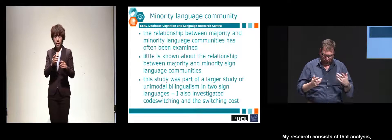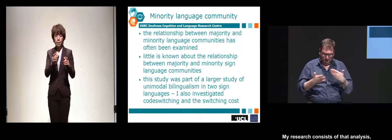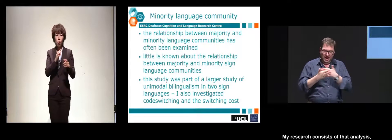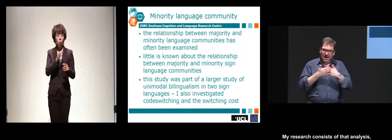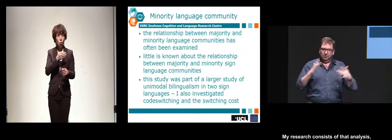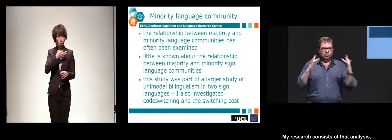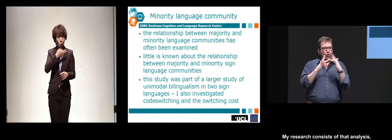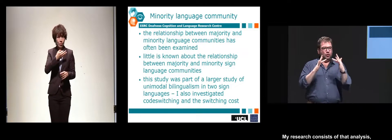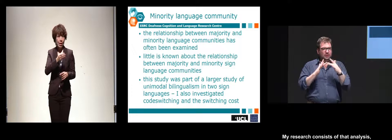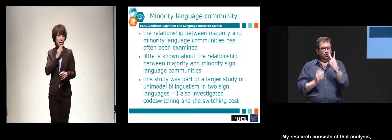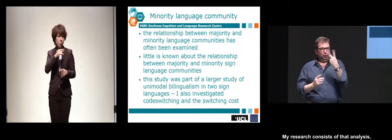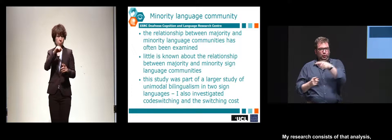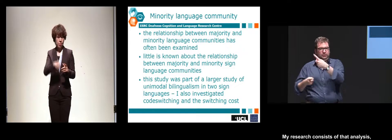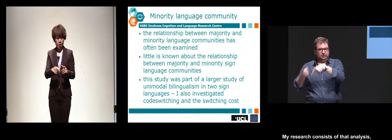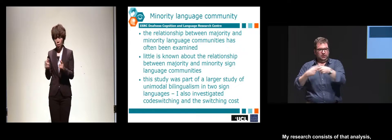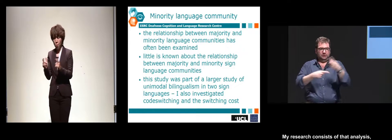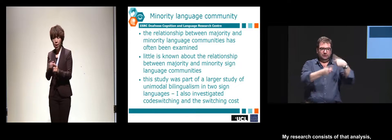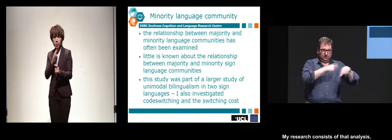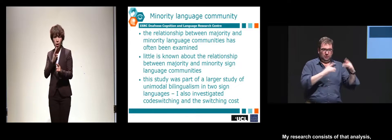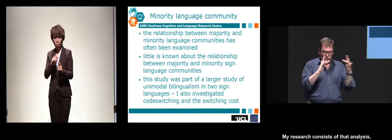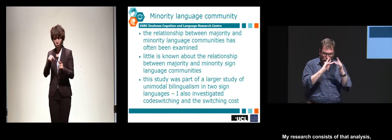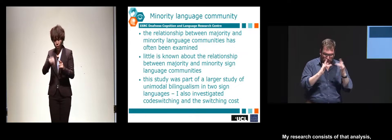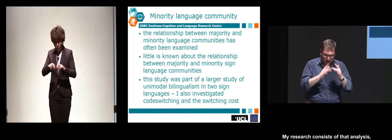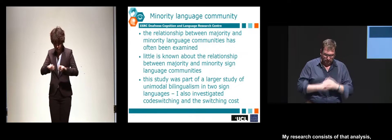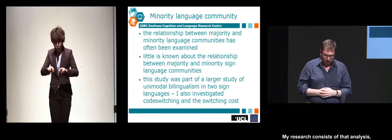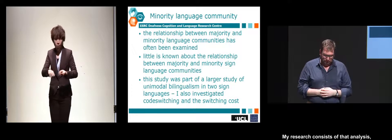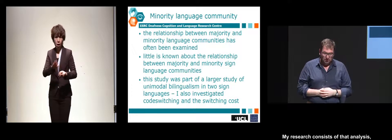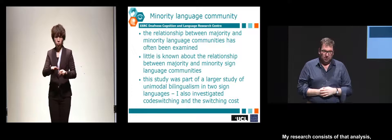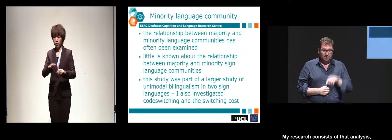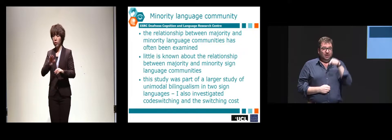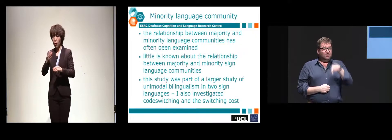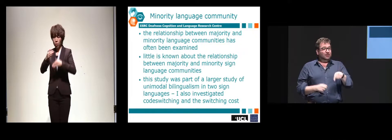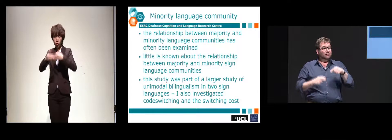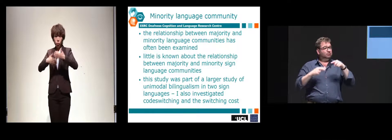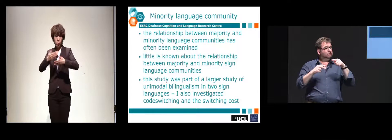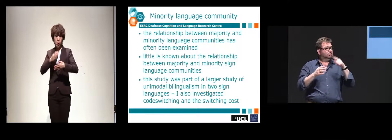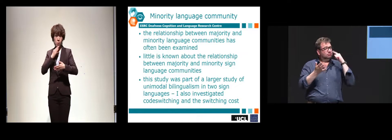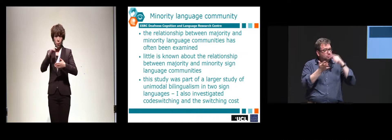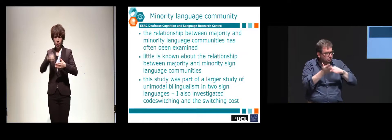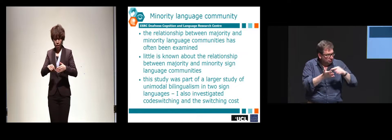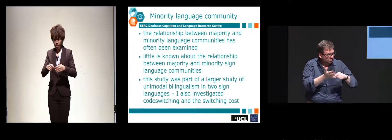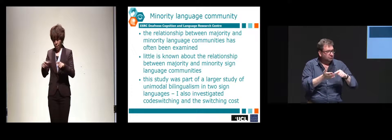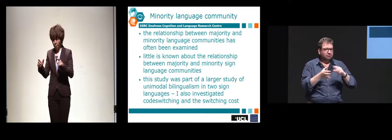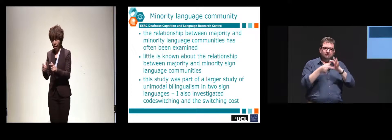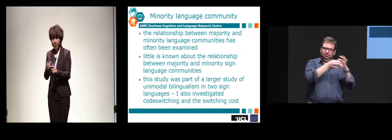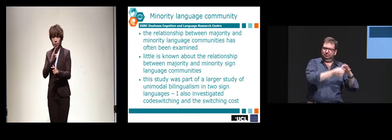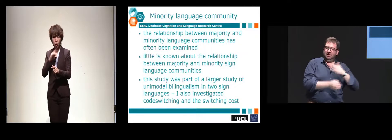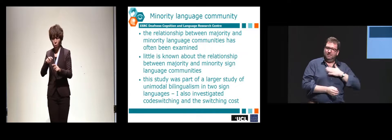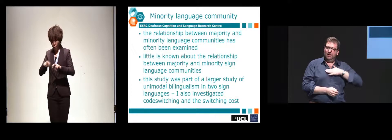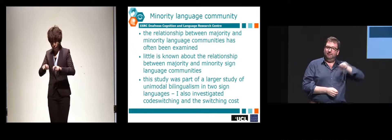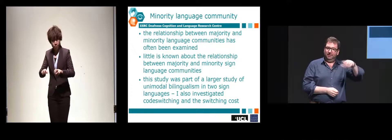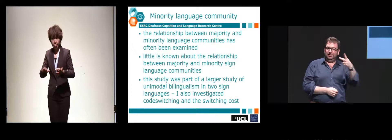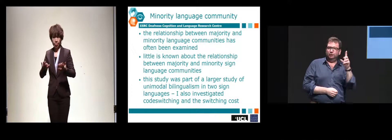So my research consists of that analysis, the contact between two different sign languages.